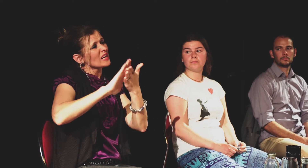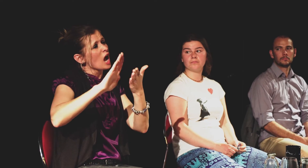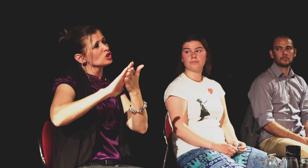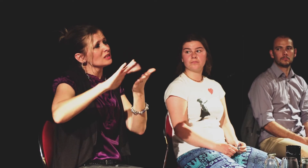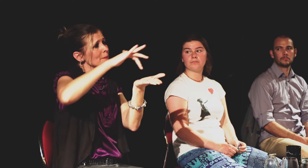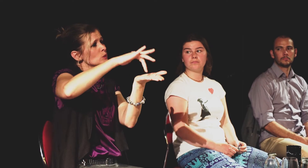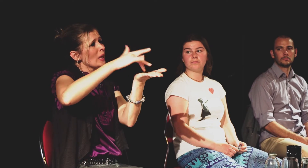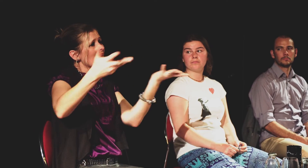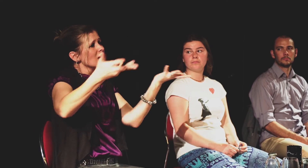work.